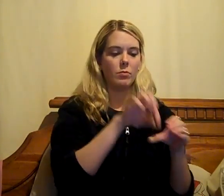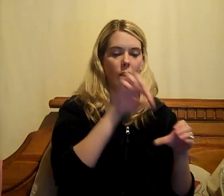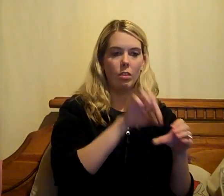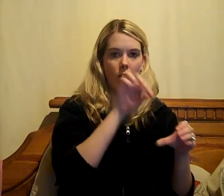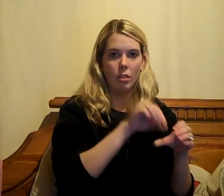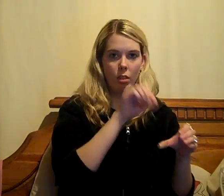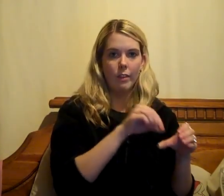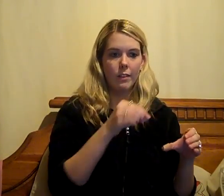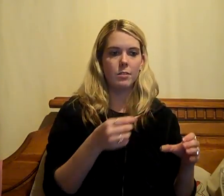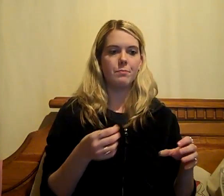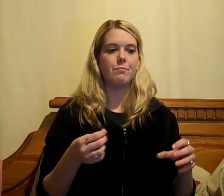sponge,